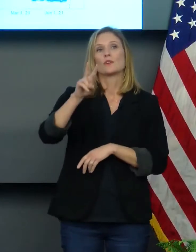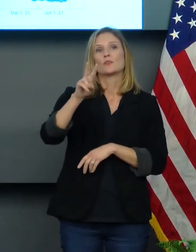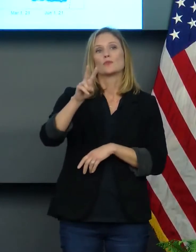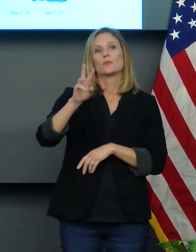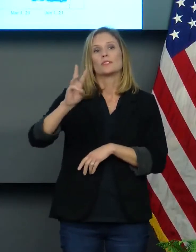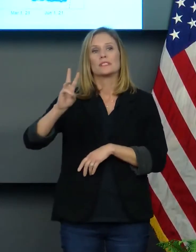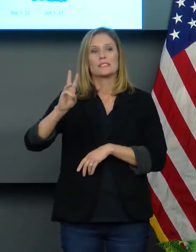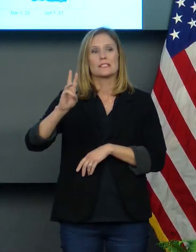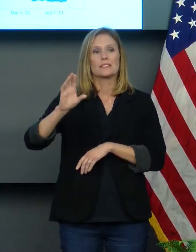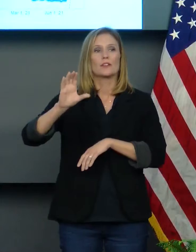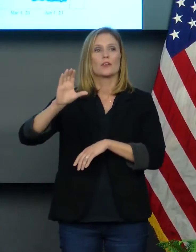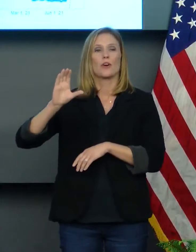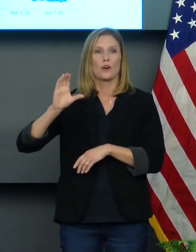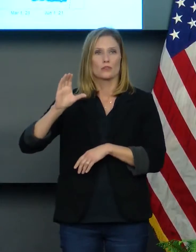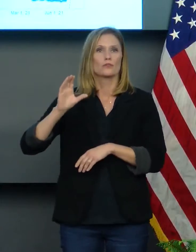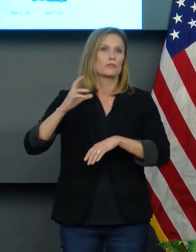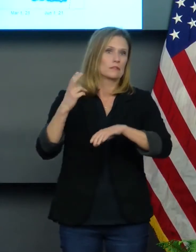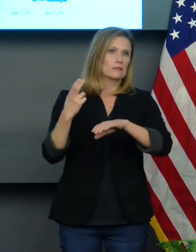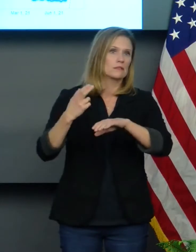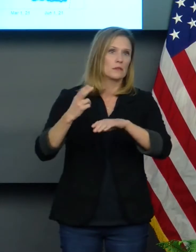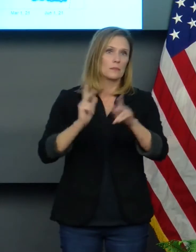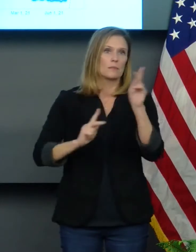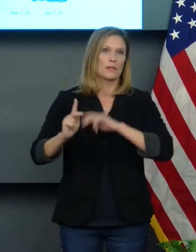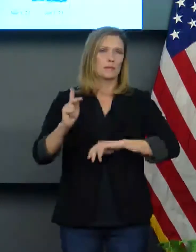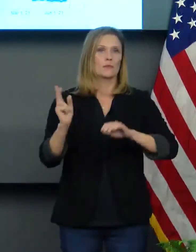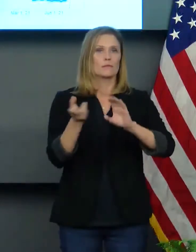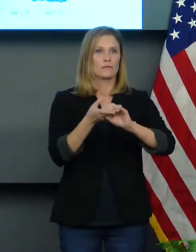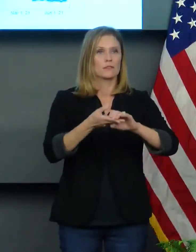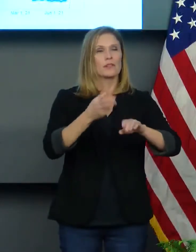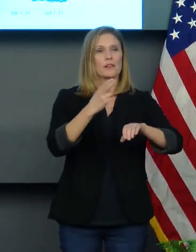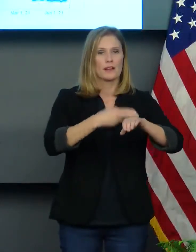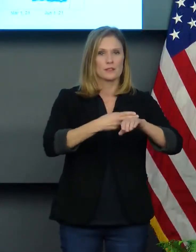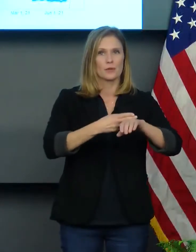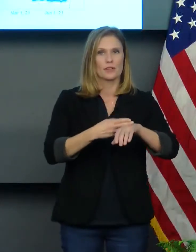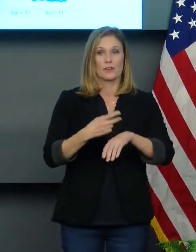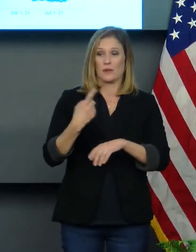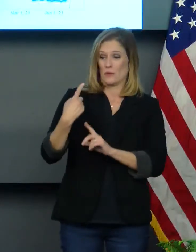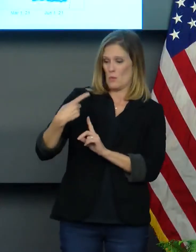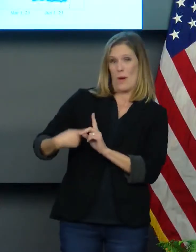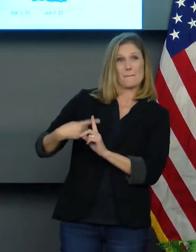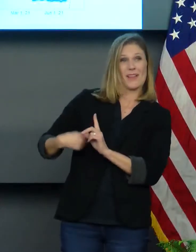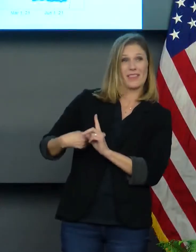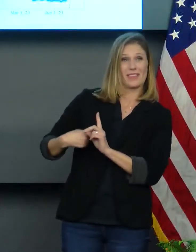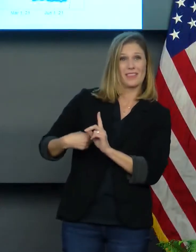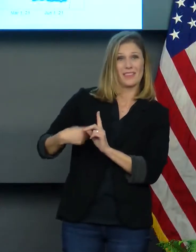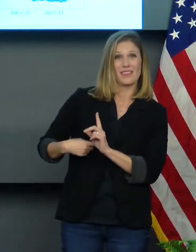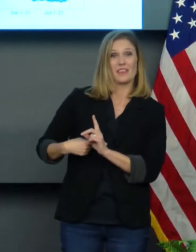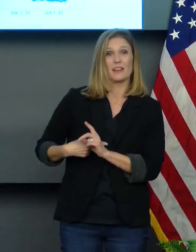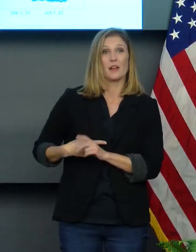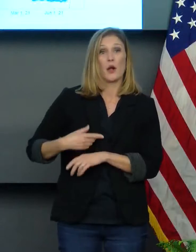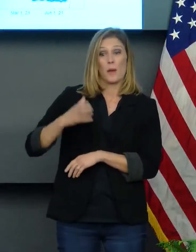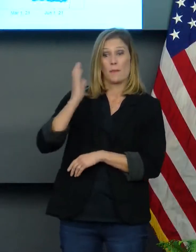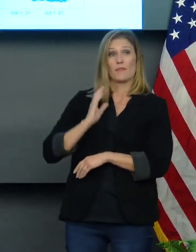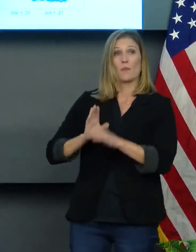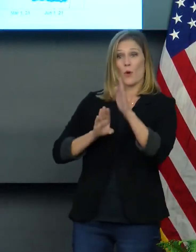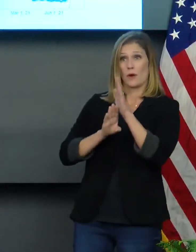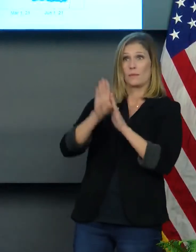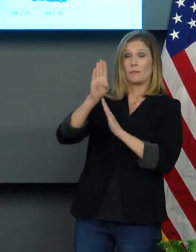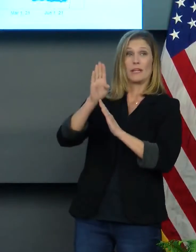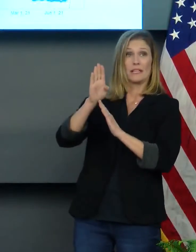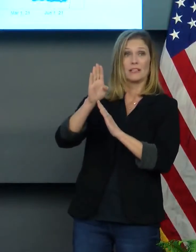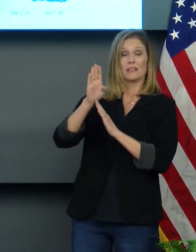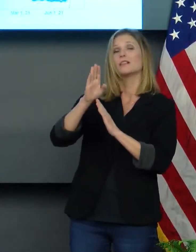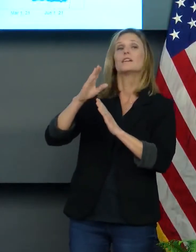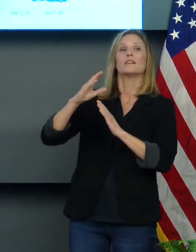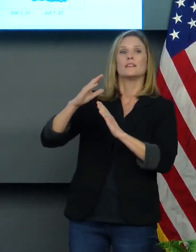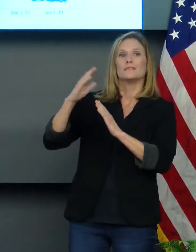2,600 hospitalized COVID patients. We've added more patients over the past month than we had at our highest peak to date prior to this